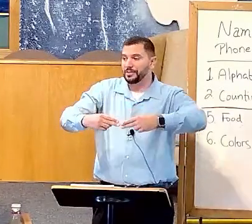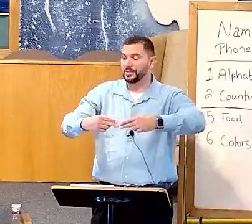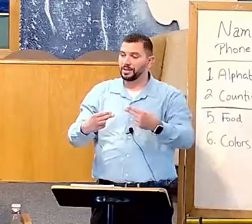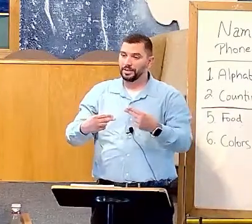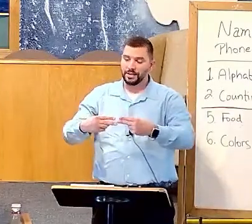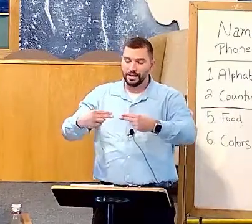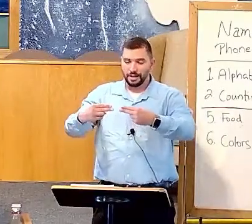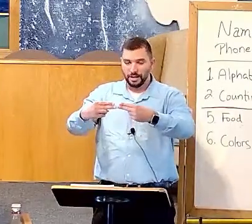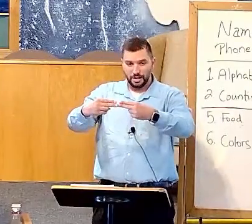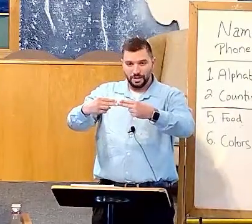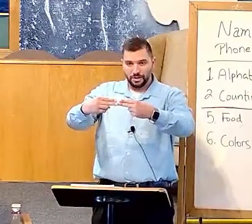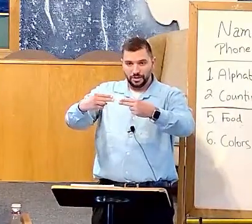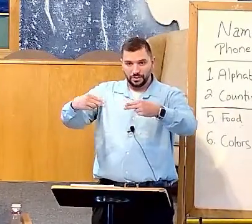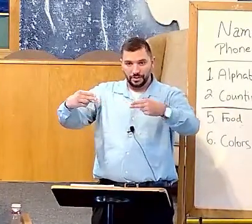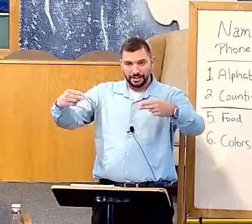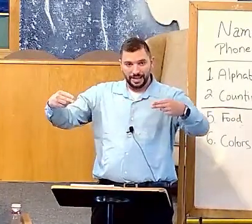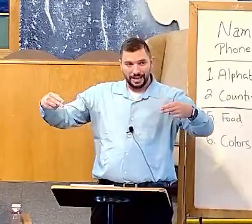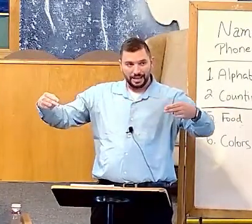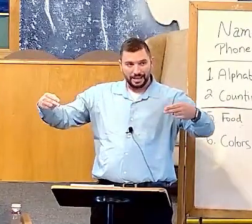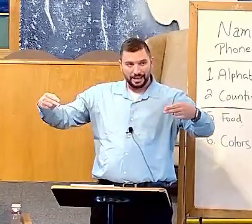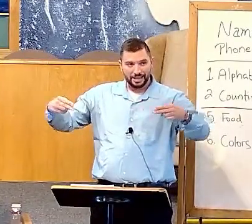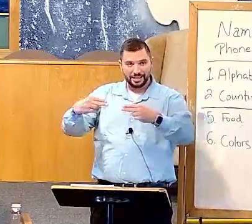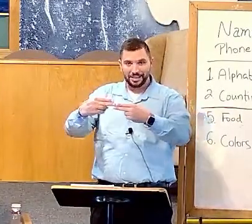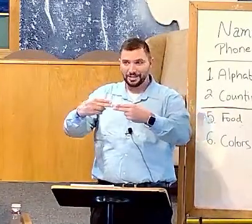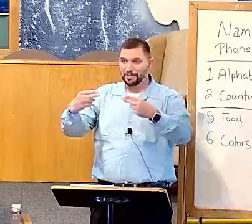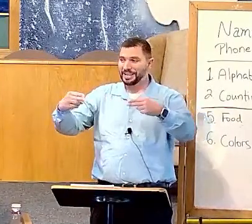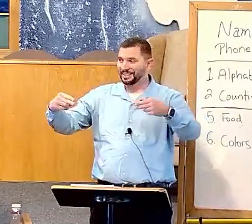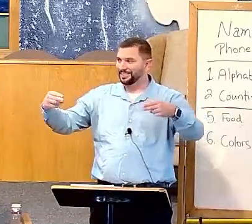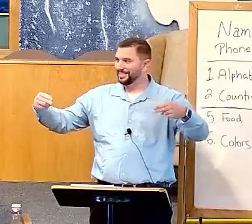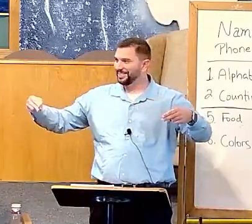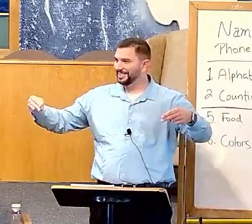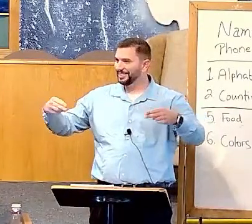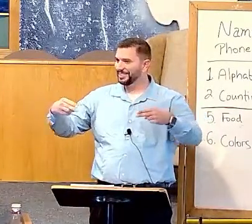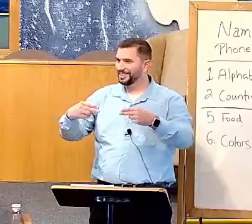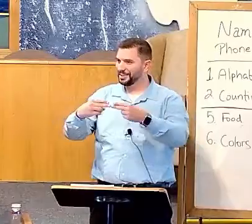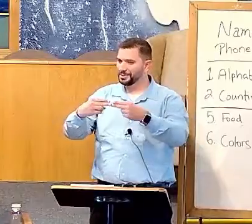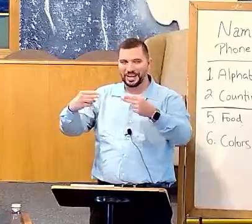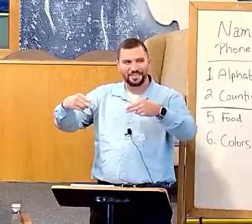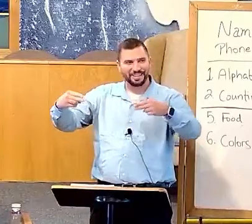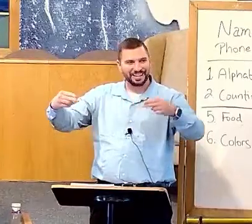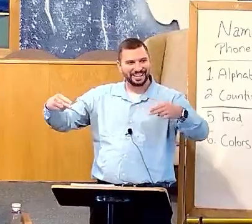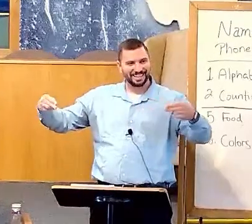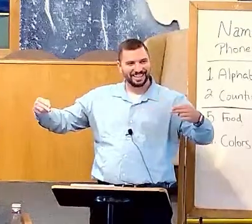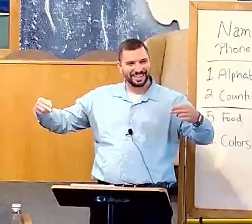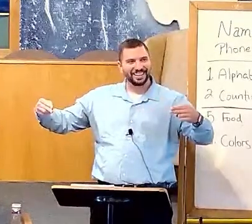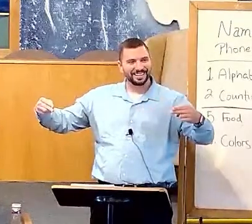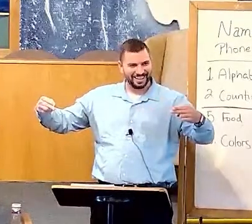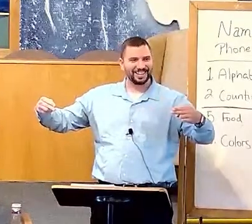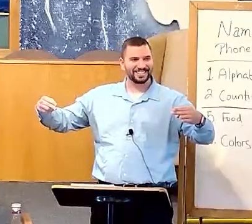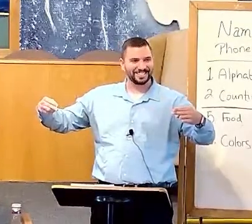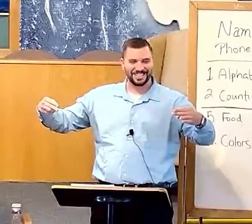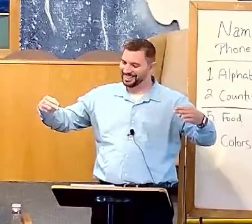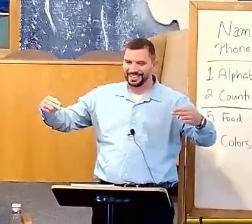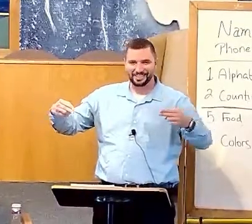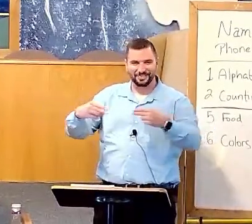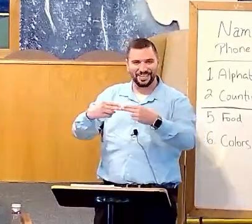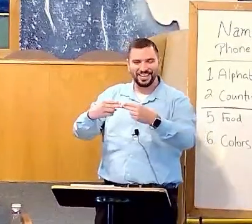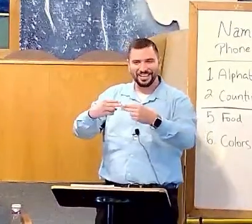it. Going like that. It's bacon. You know, it's wavy. Yes. You got